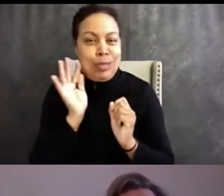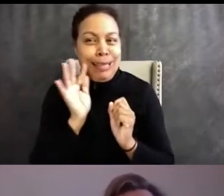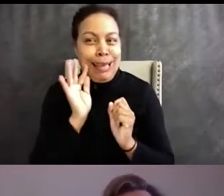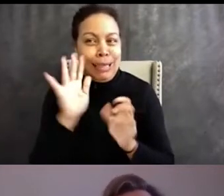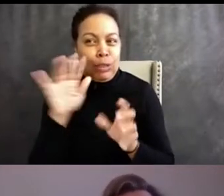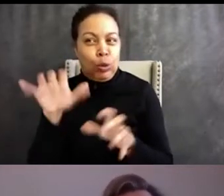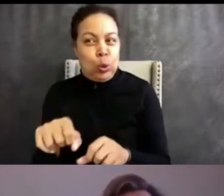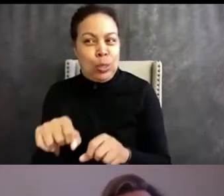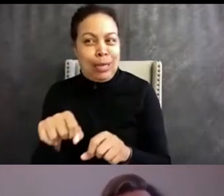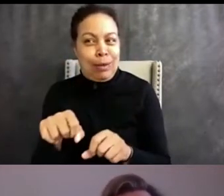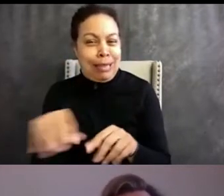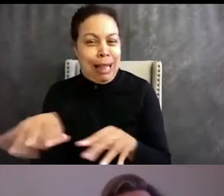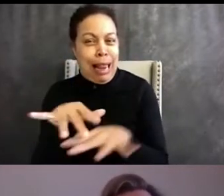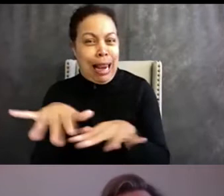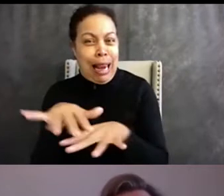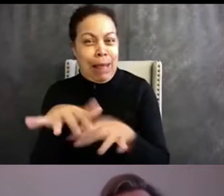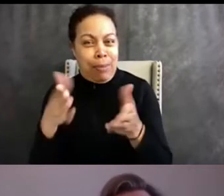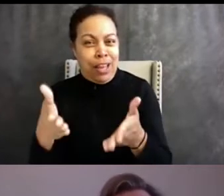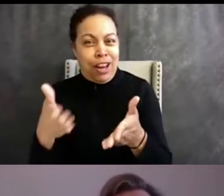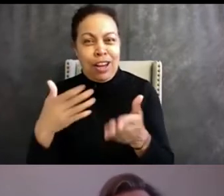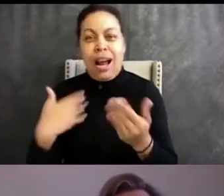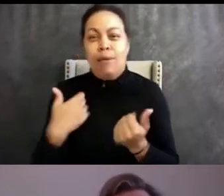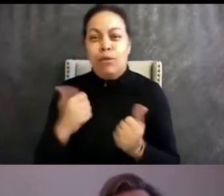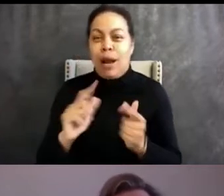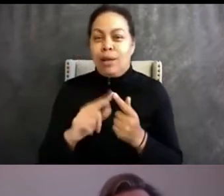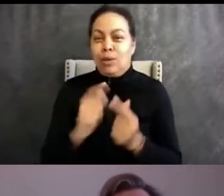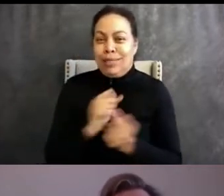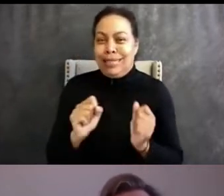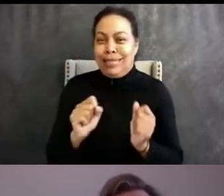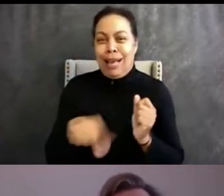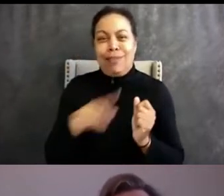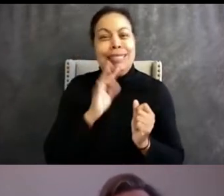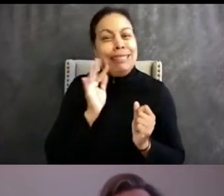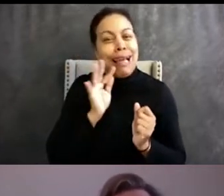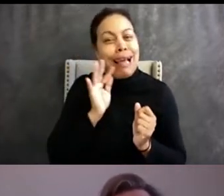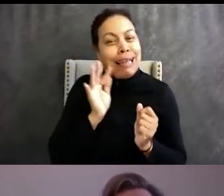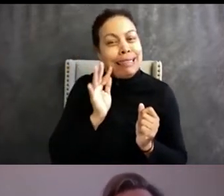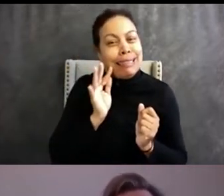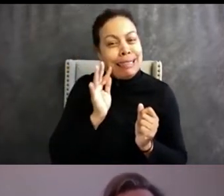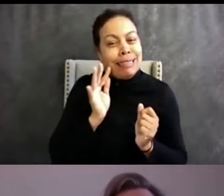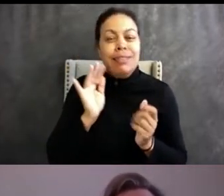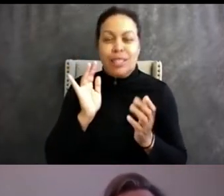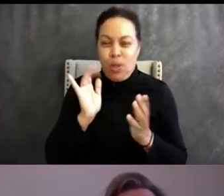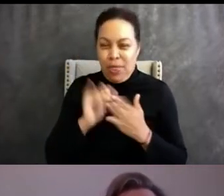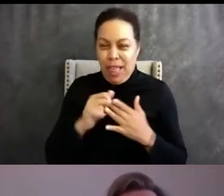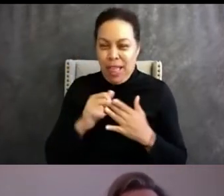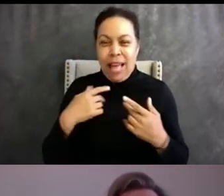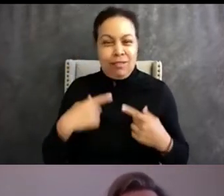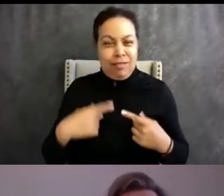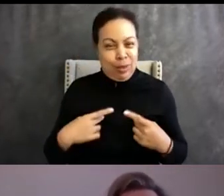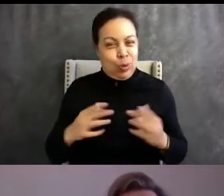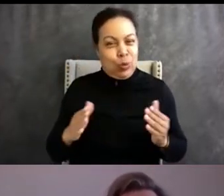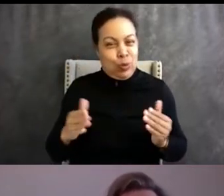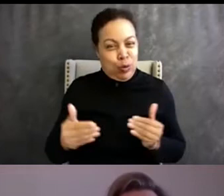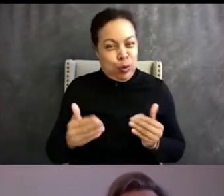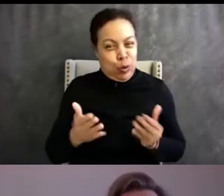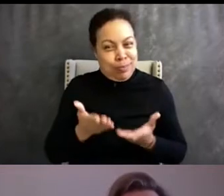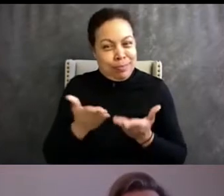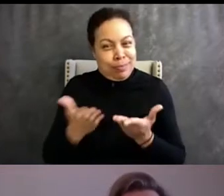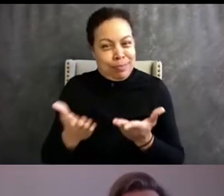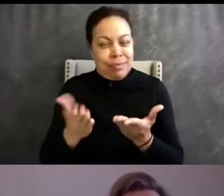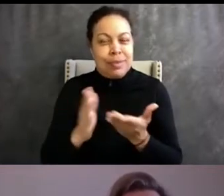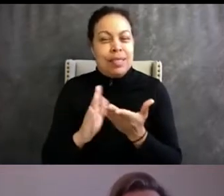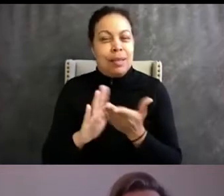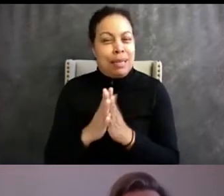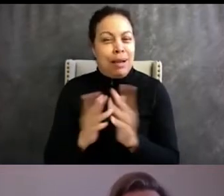so I am in the process of trying to save these cats. So I have turned that physical space over to a cattery at